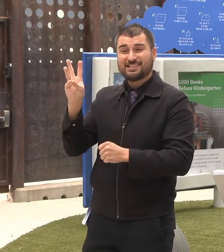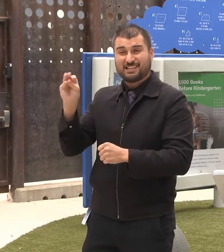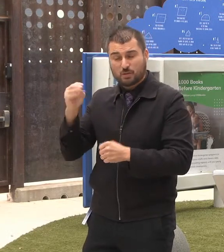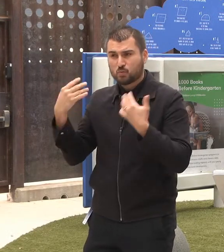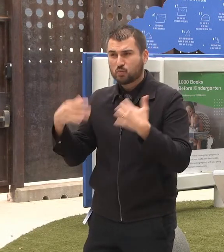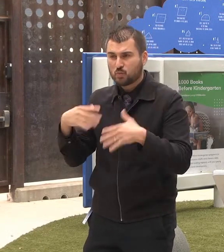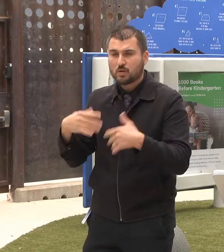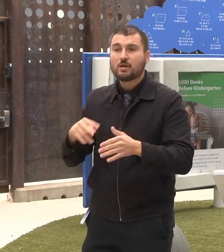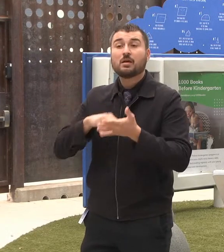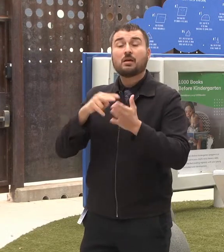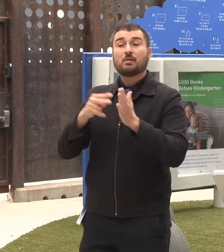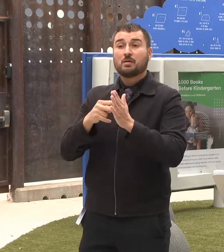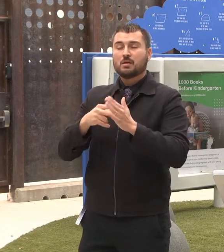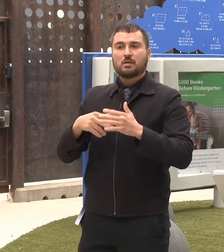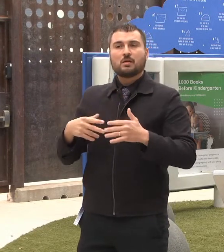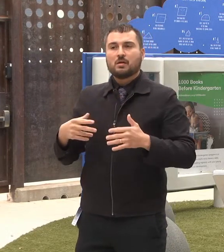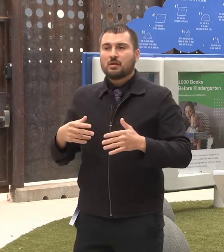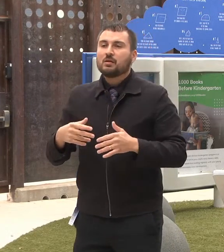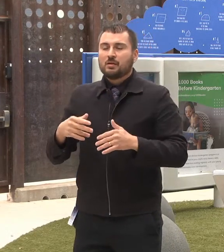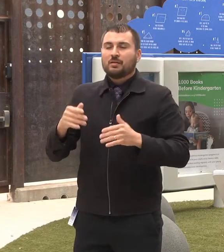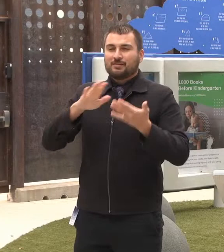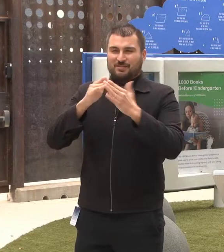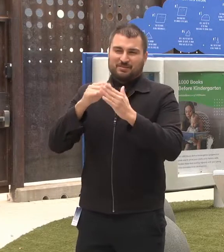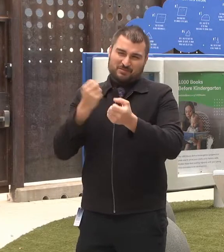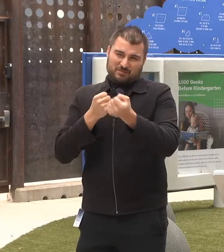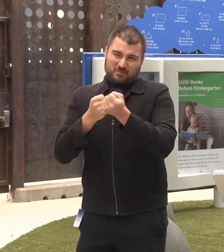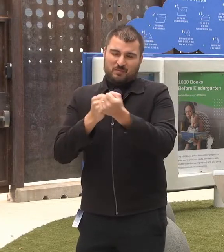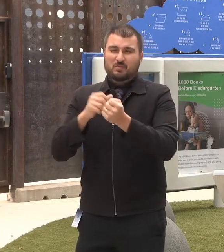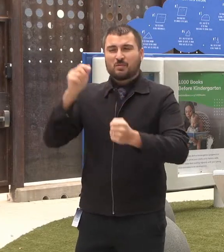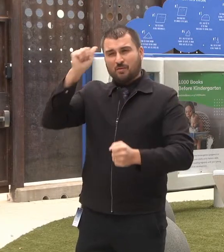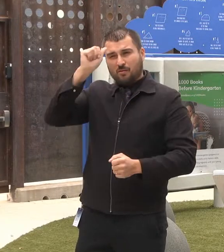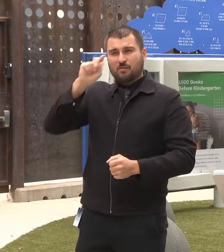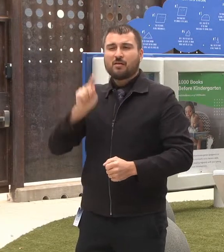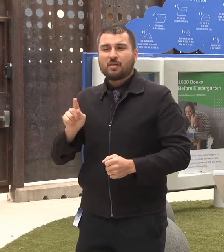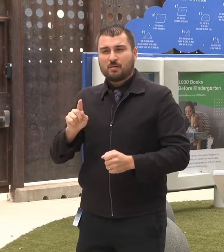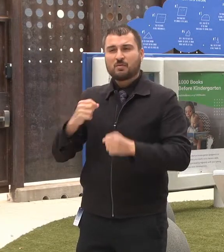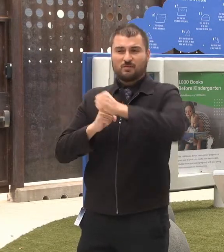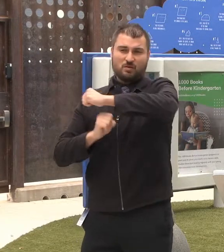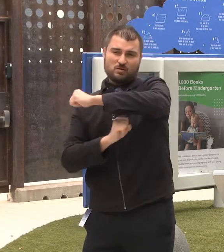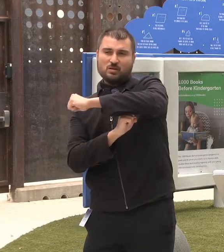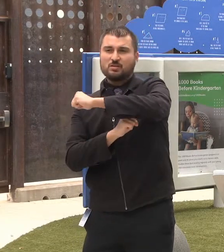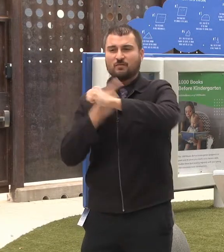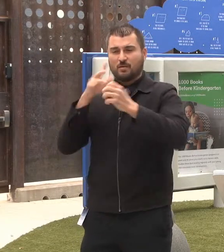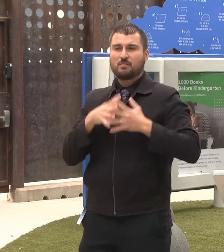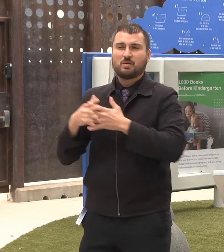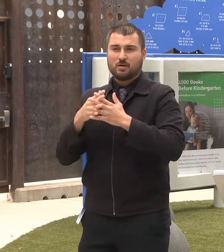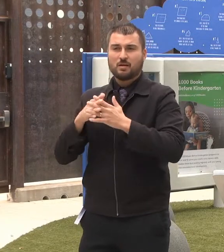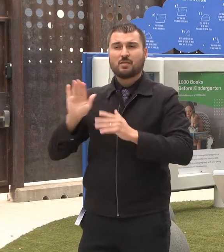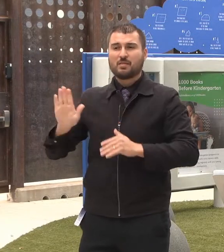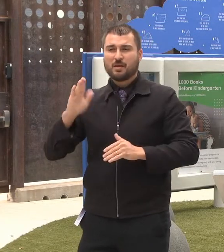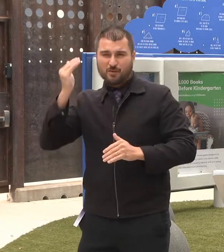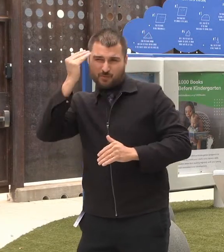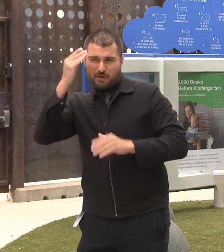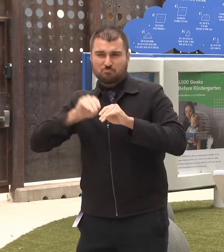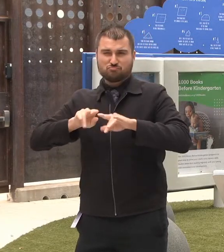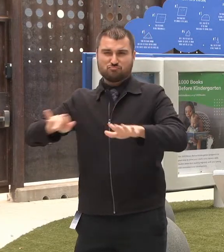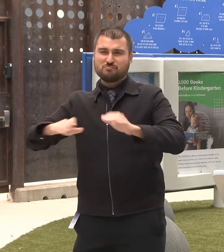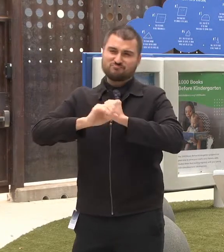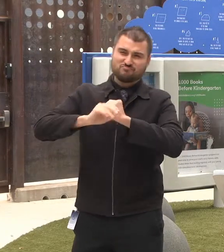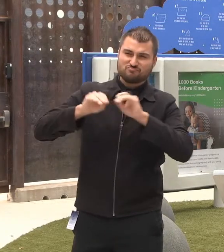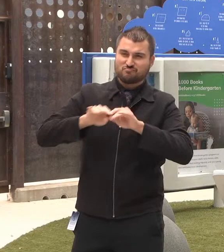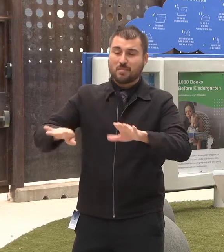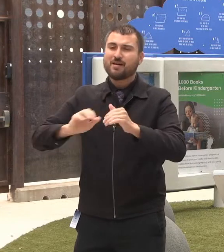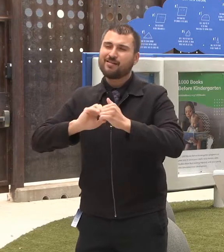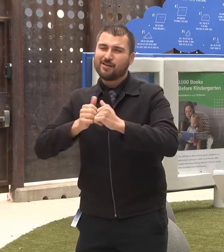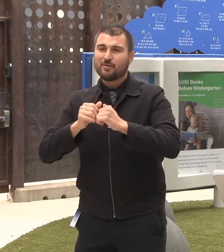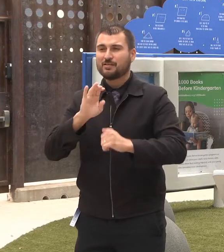city is supporting the Alzheimer's Foundation of America in their awareness campaign by lighting the City Hall